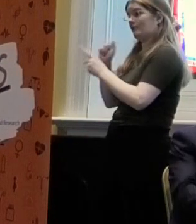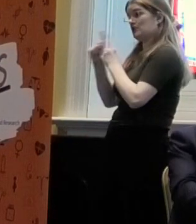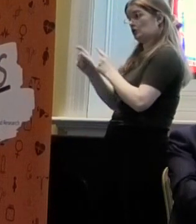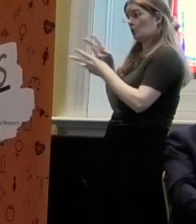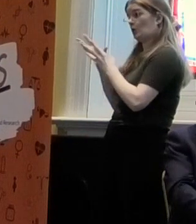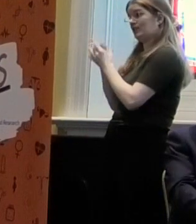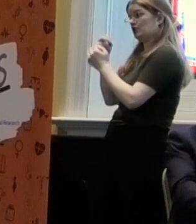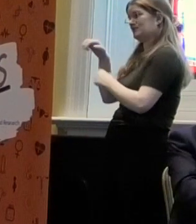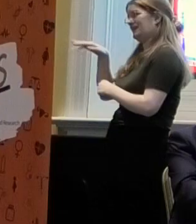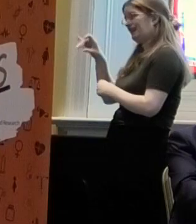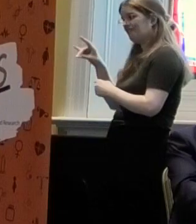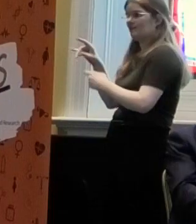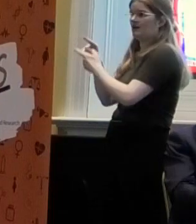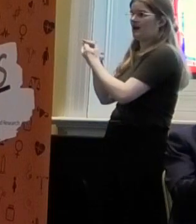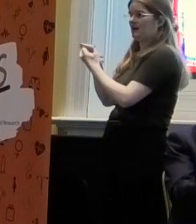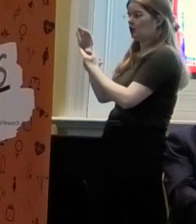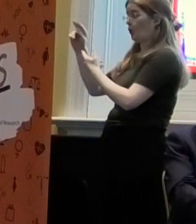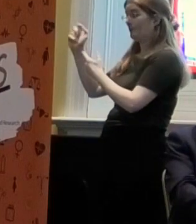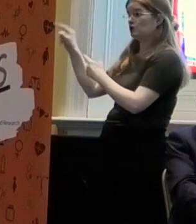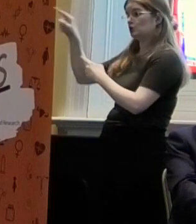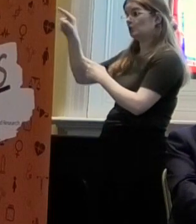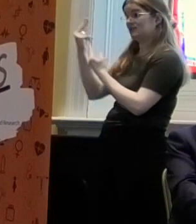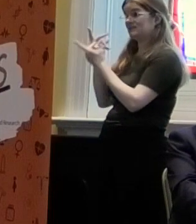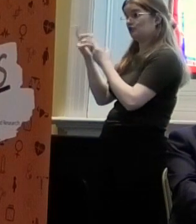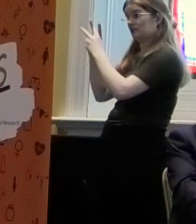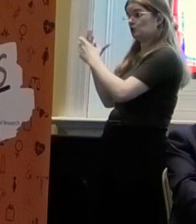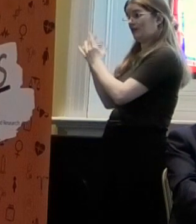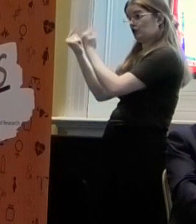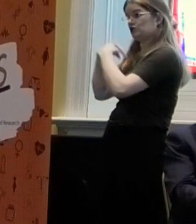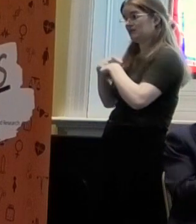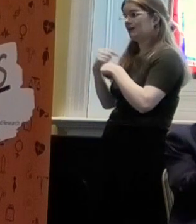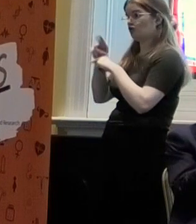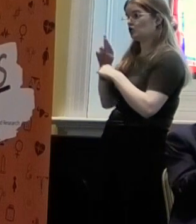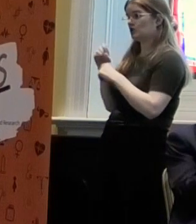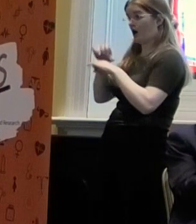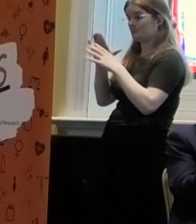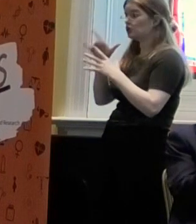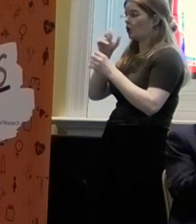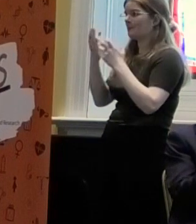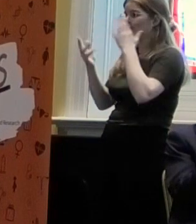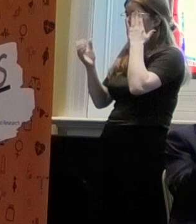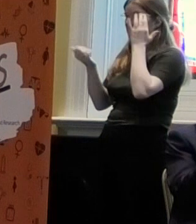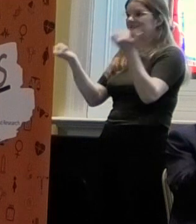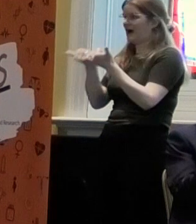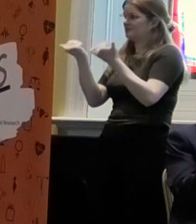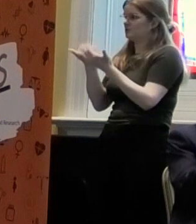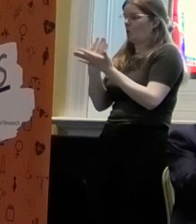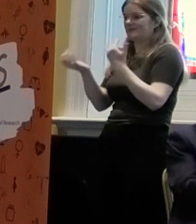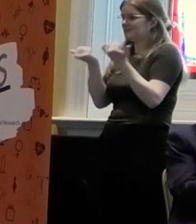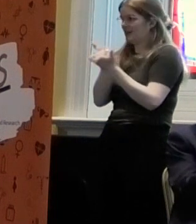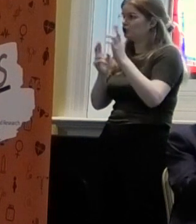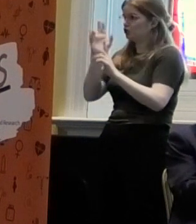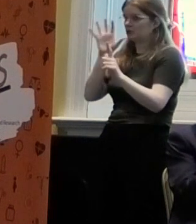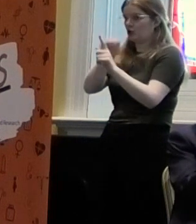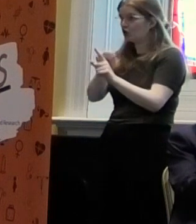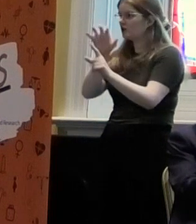who's a consultant with Cliona over in the Coombe, they did their MDs with us over in the Rotunda on predictors. What things can you look